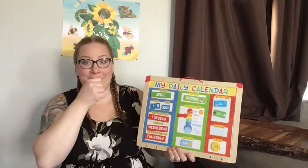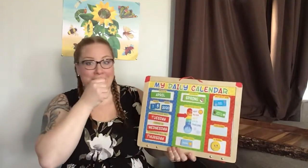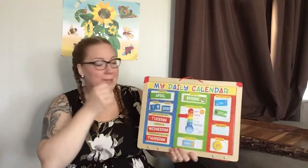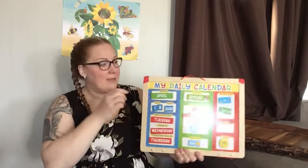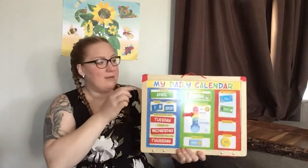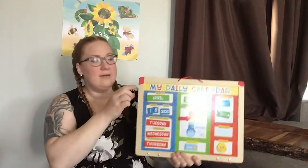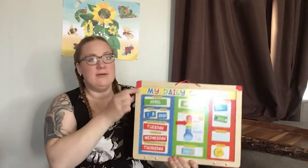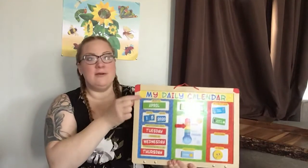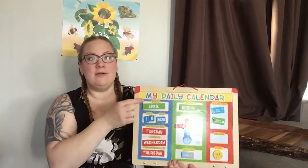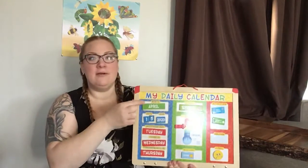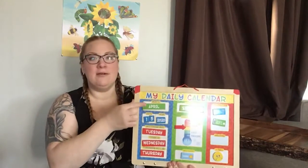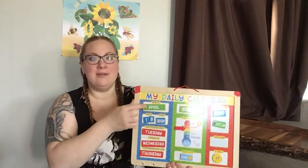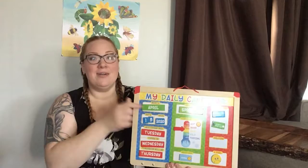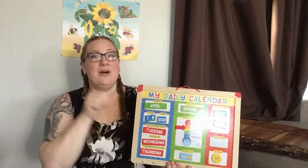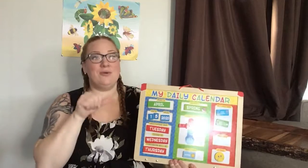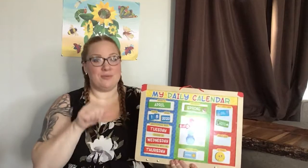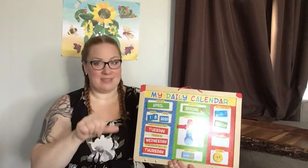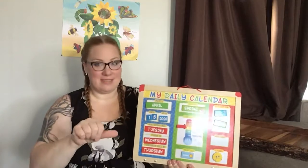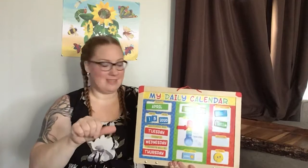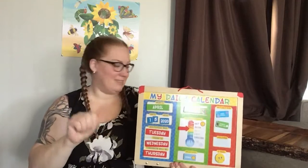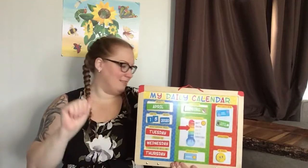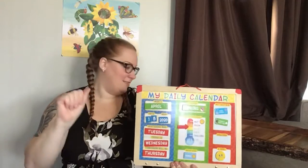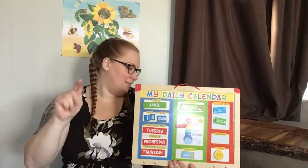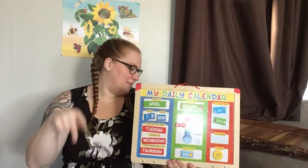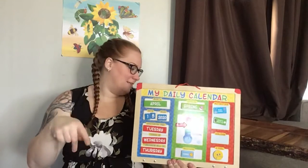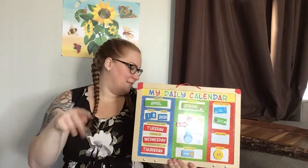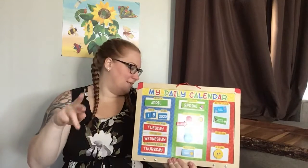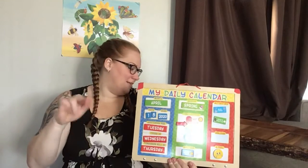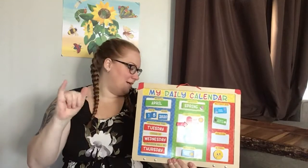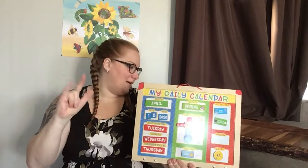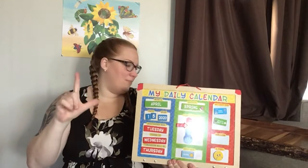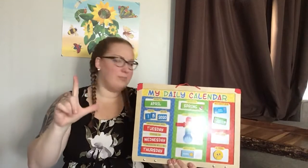Okay, we're still in April,